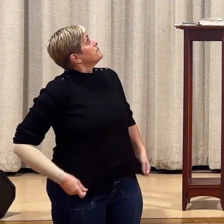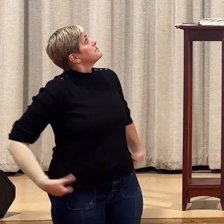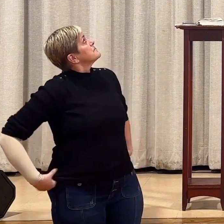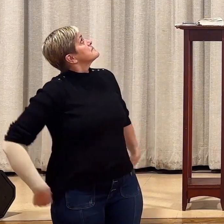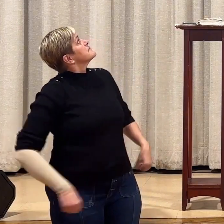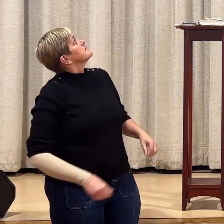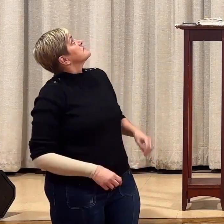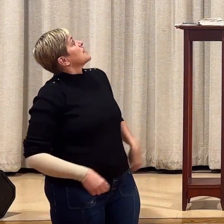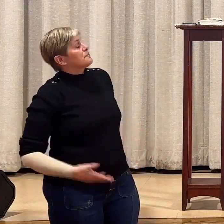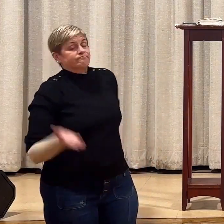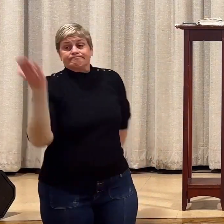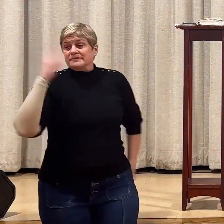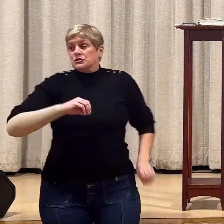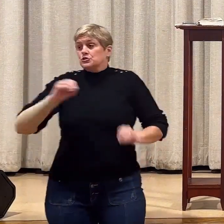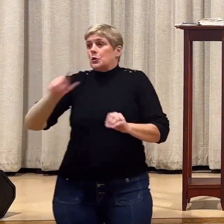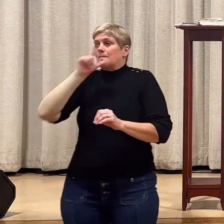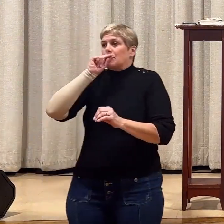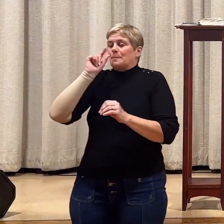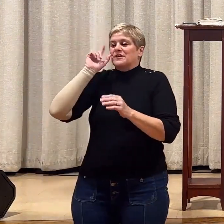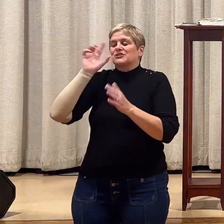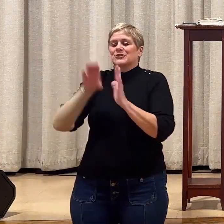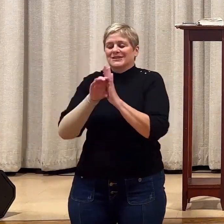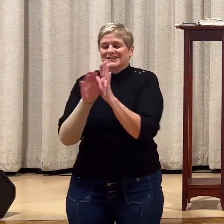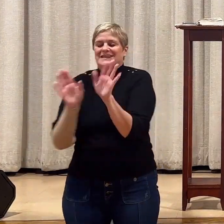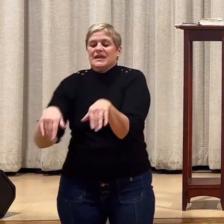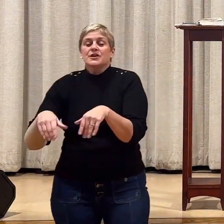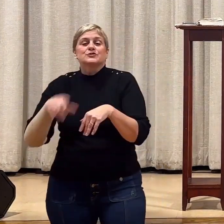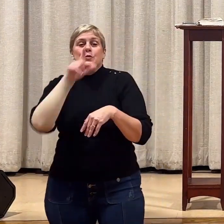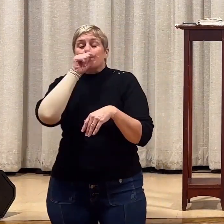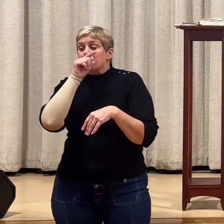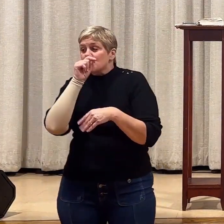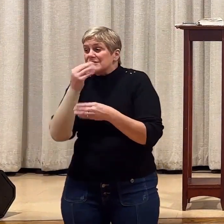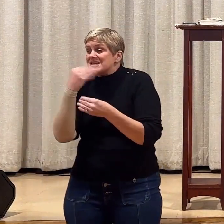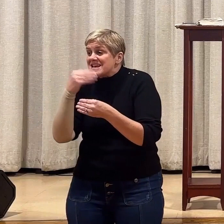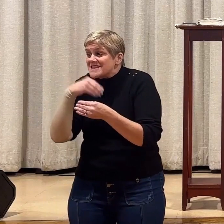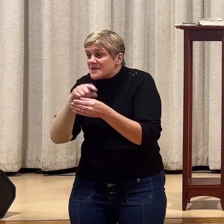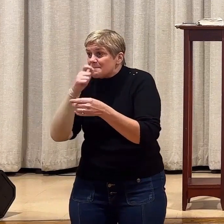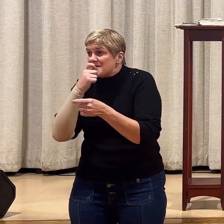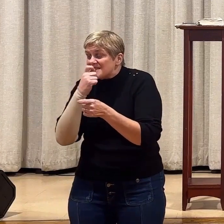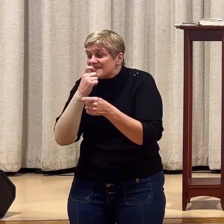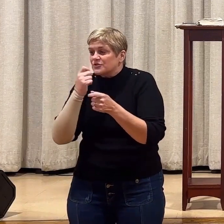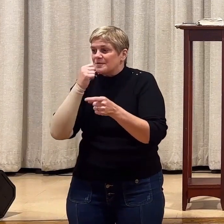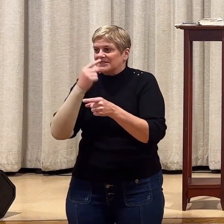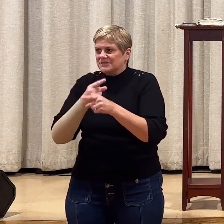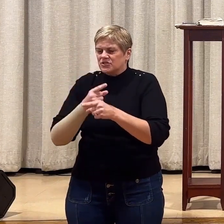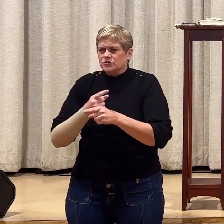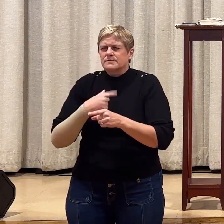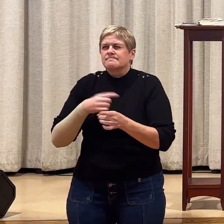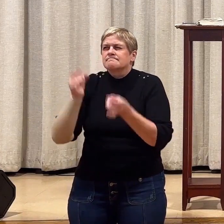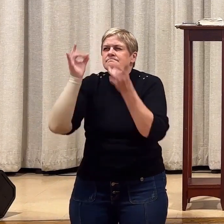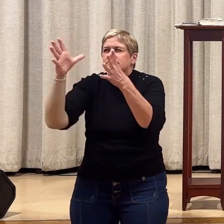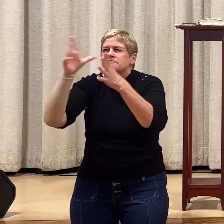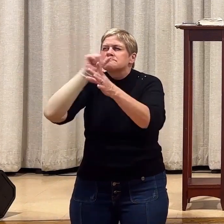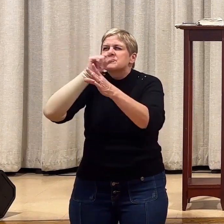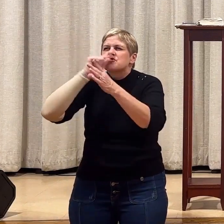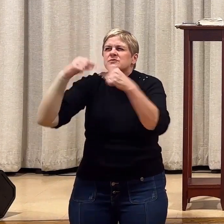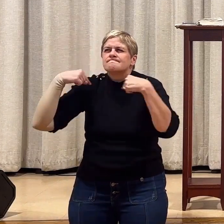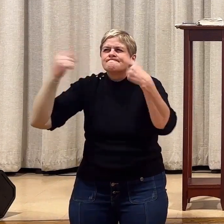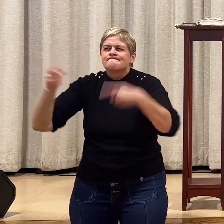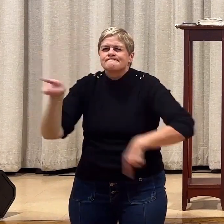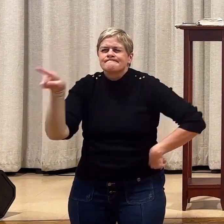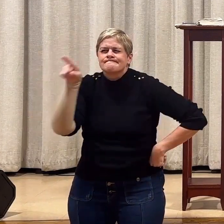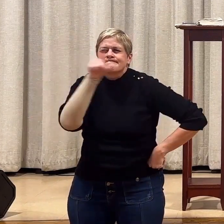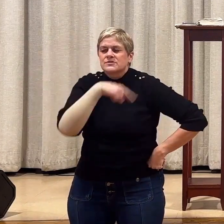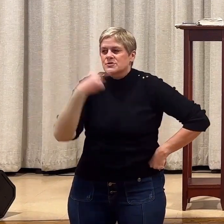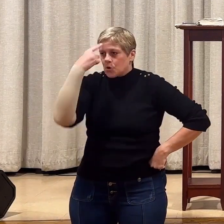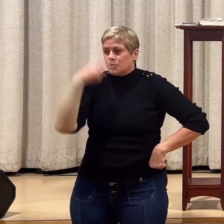Is there a bird? Oh, no bird. Okay, I took the bird out. Anyway, the birds ate the binky. Okay, so my sister had a grudge against birds for like the next couple years because she